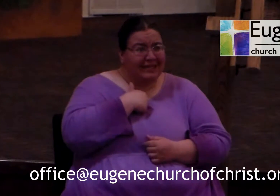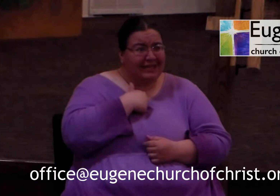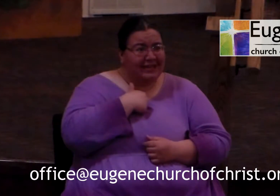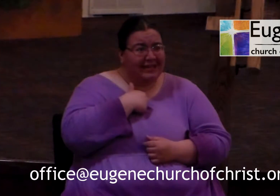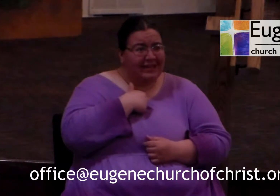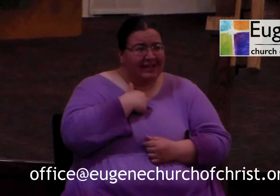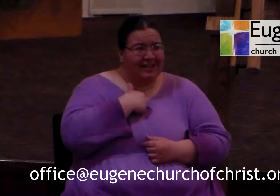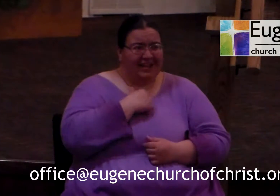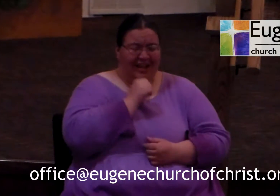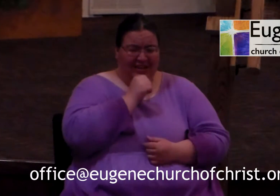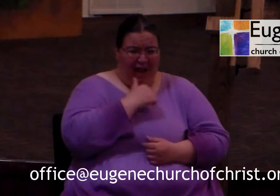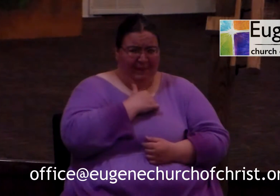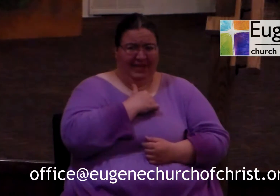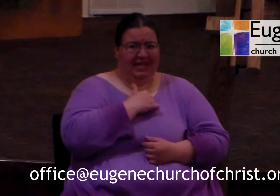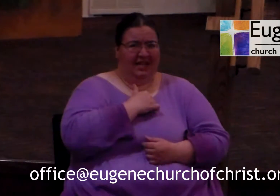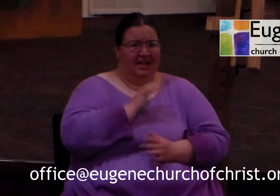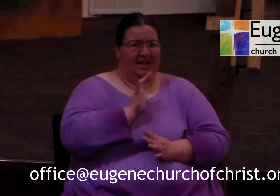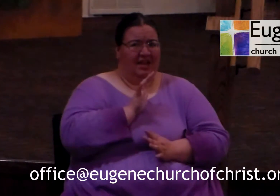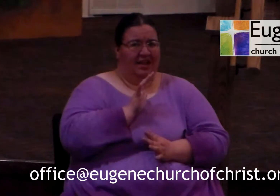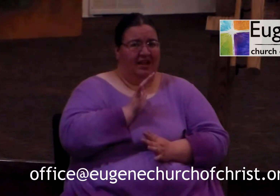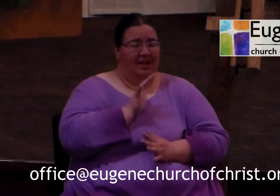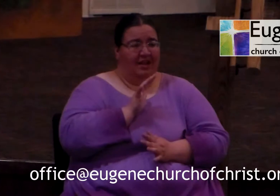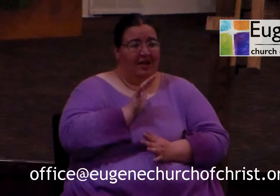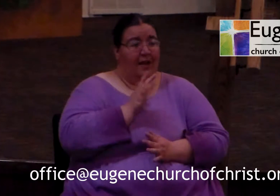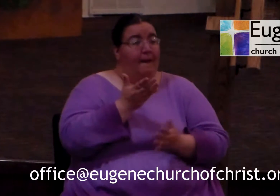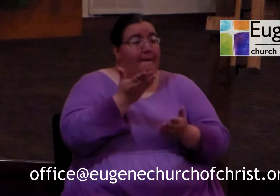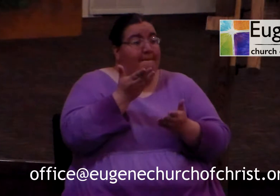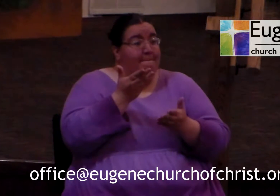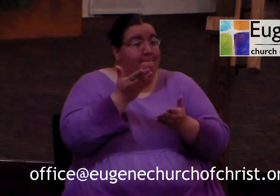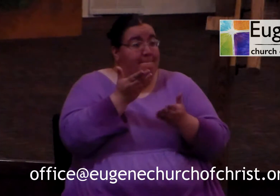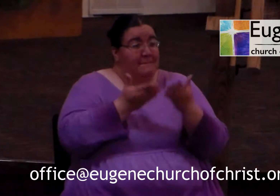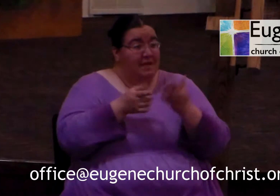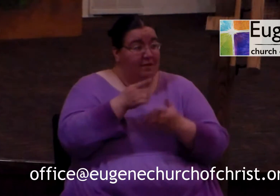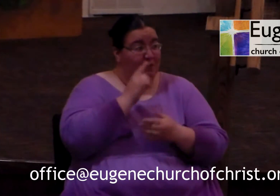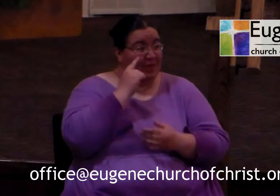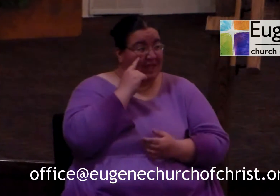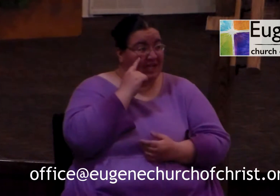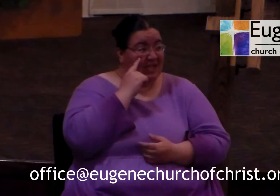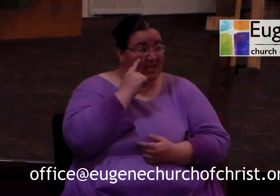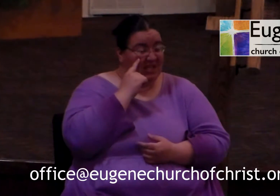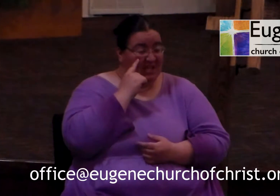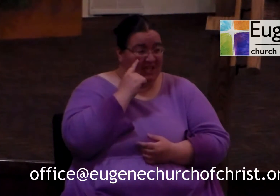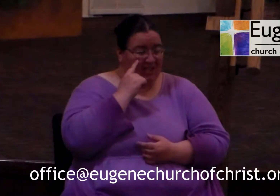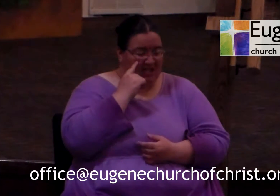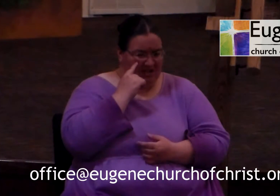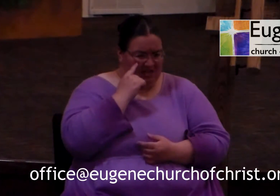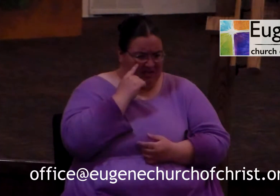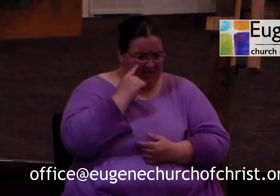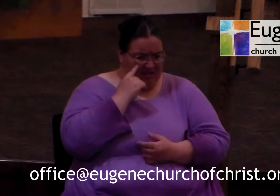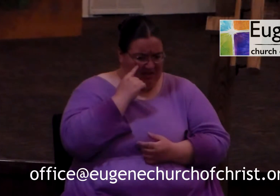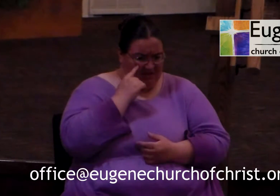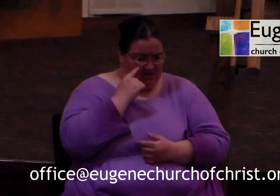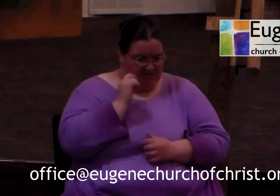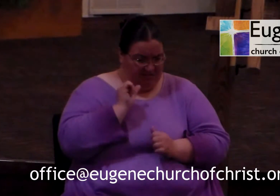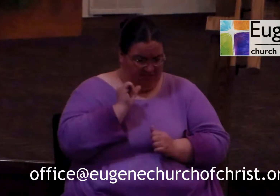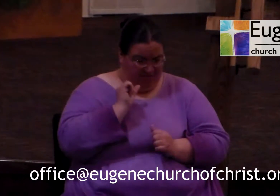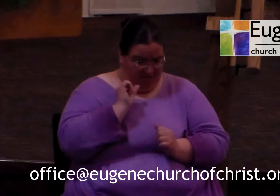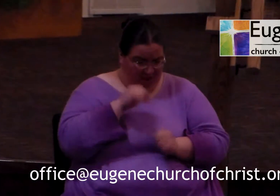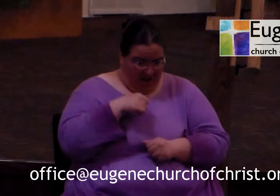Surely he wouldn't think it's me. You might even think to yourself, could it be me? I know I've had moments of weakness. I've